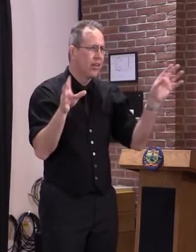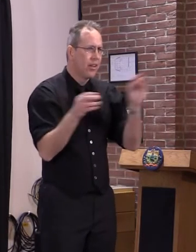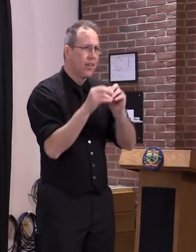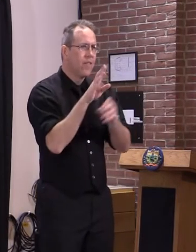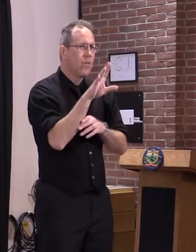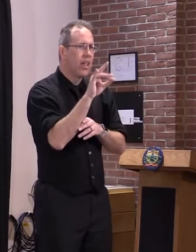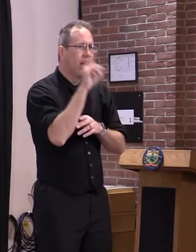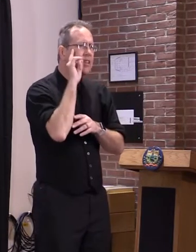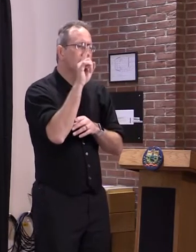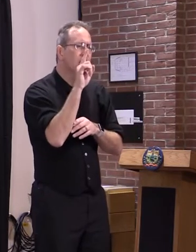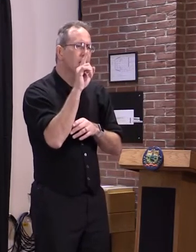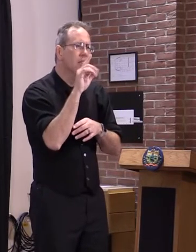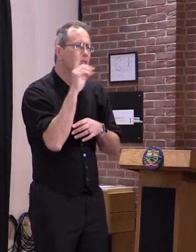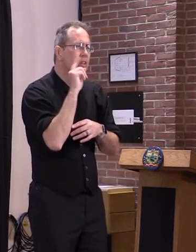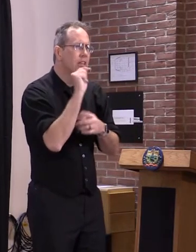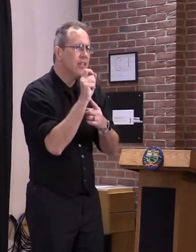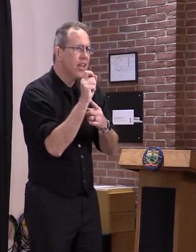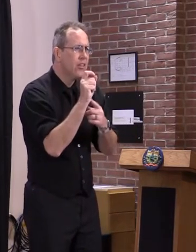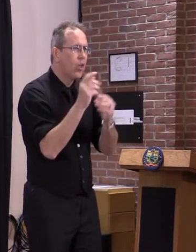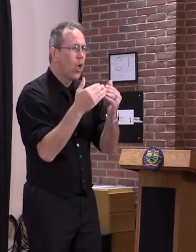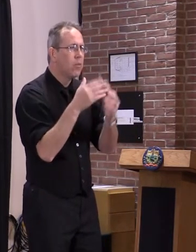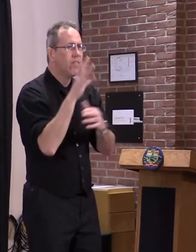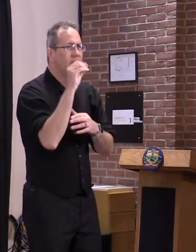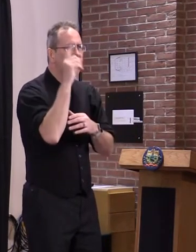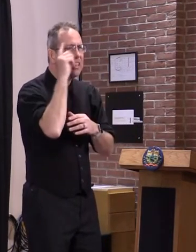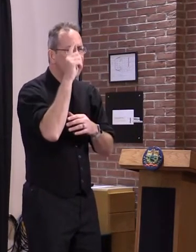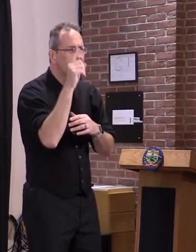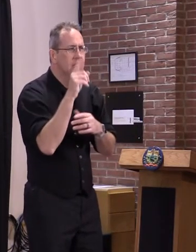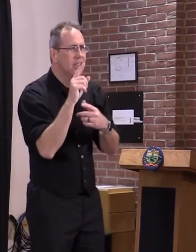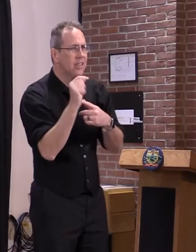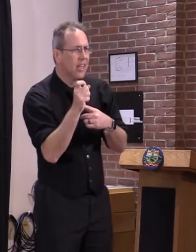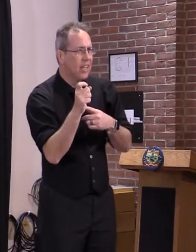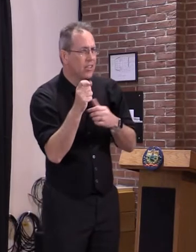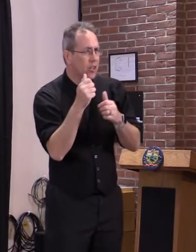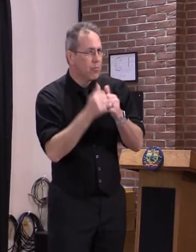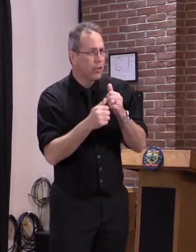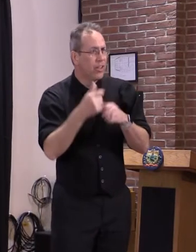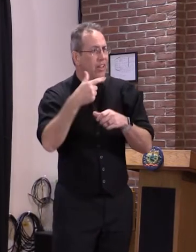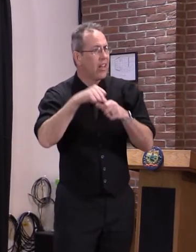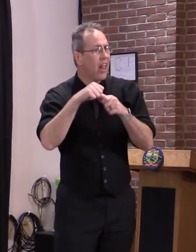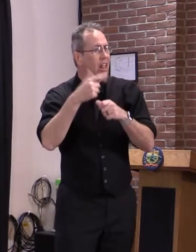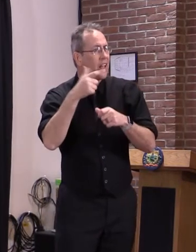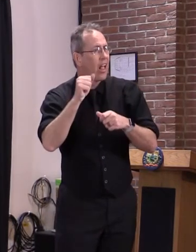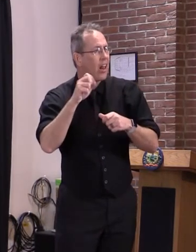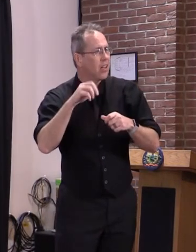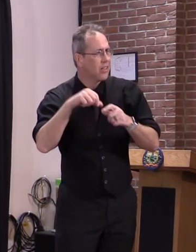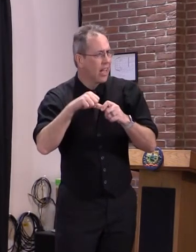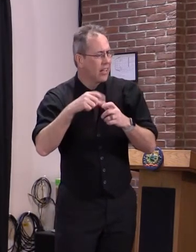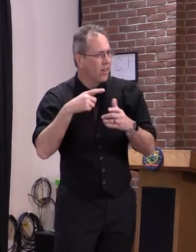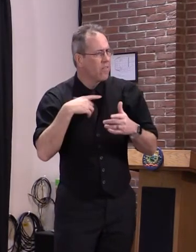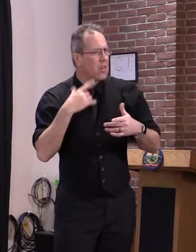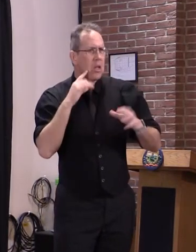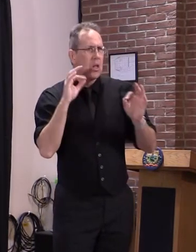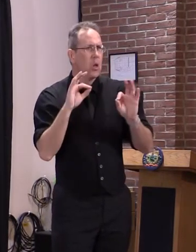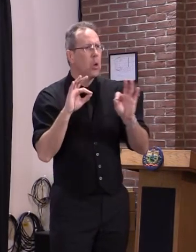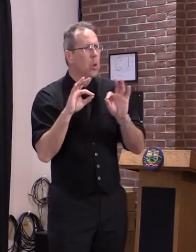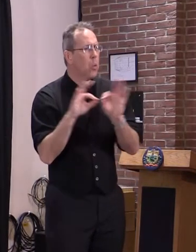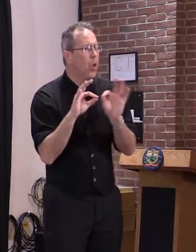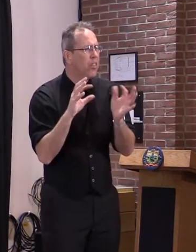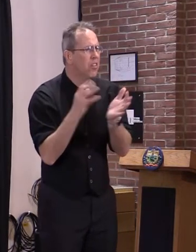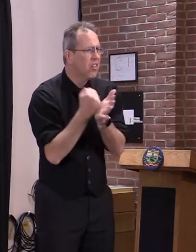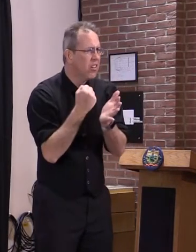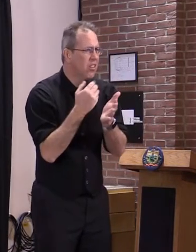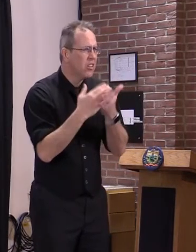the combined 50 cents as a big difference, especially for those who are struggling to make ends meet, especially for those in